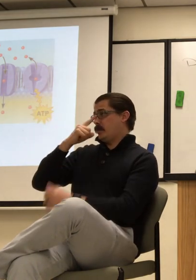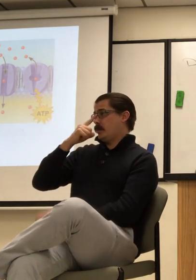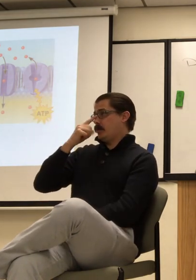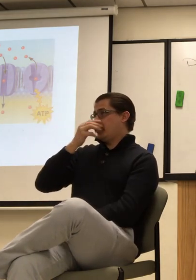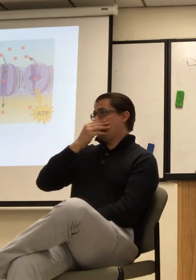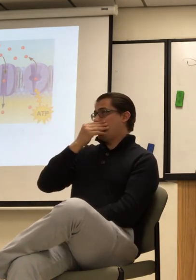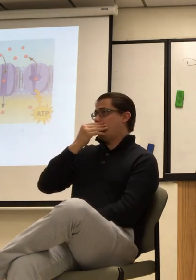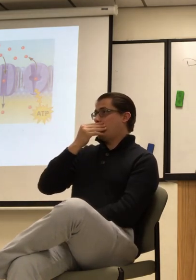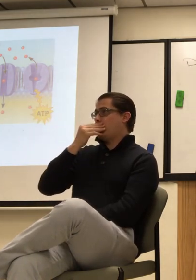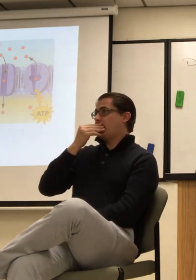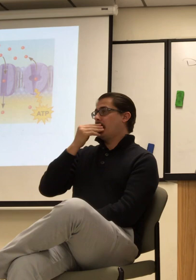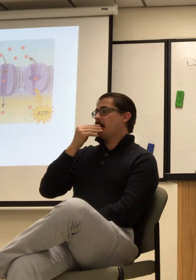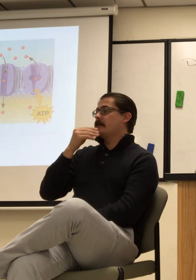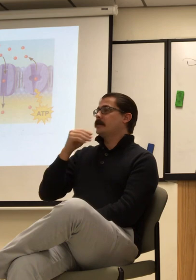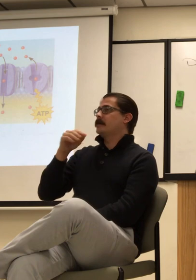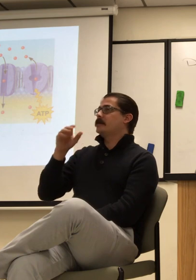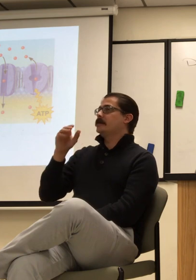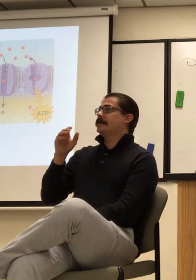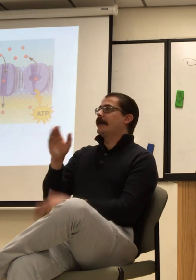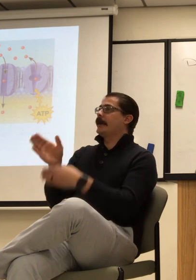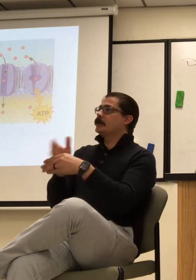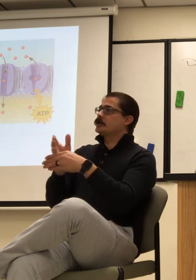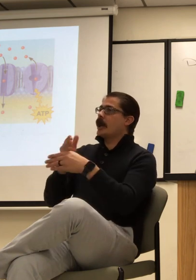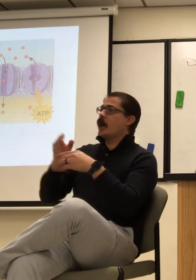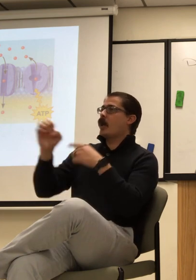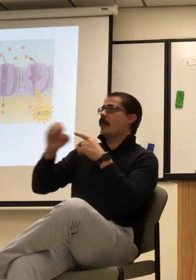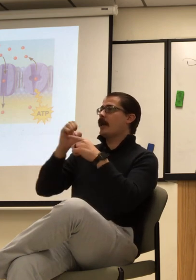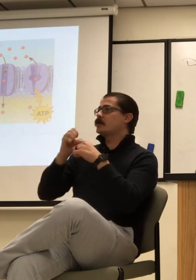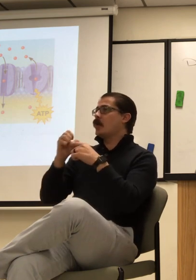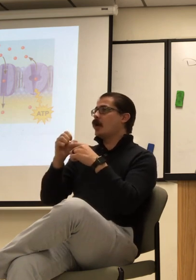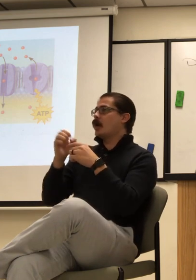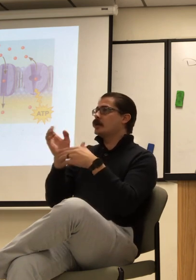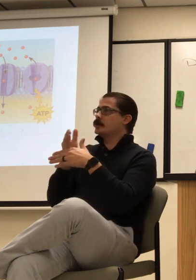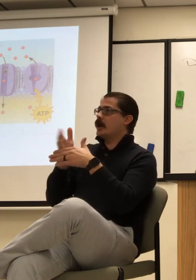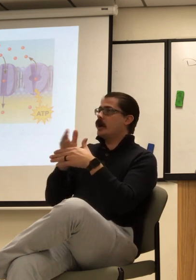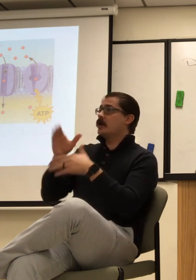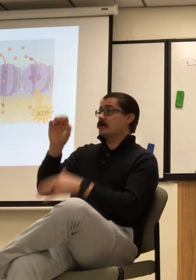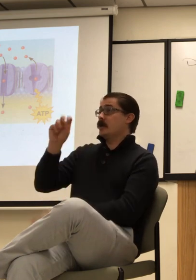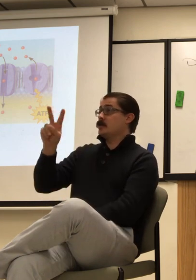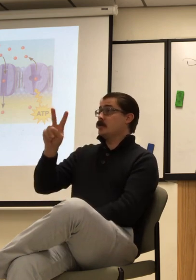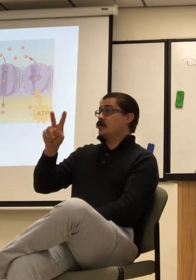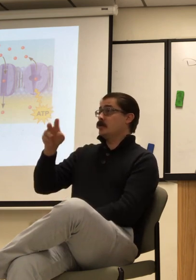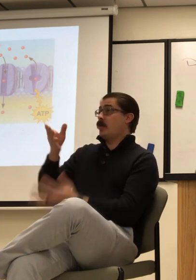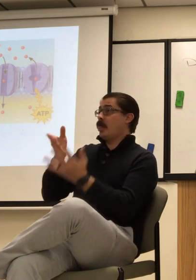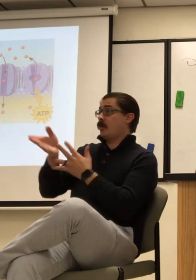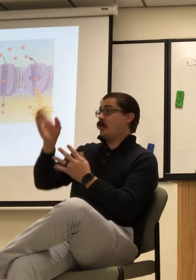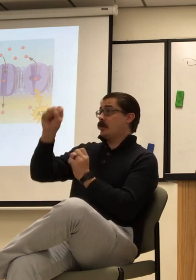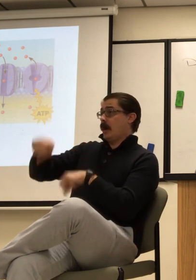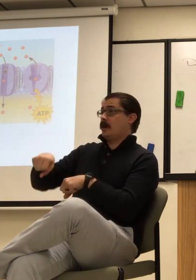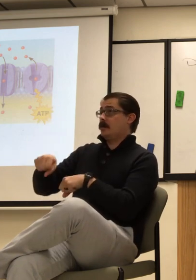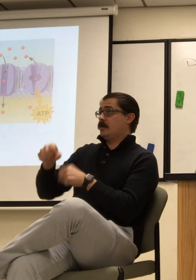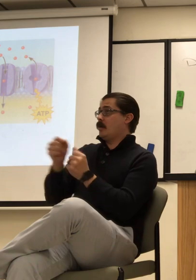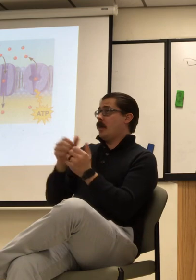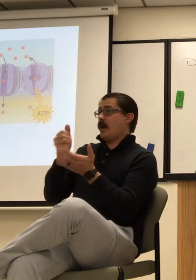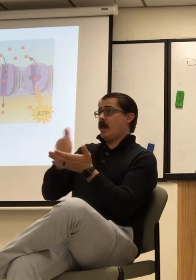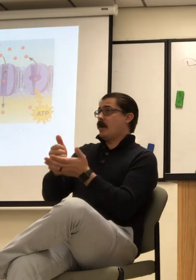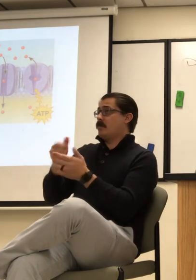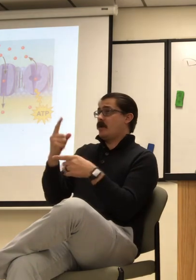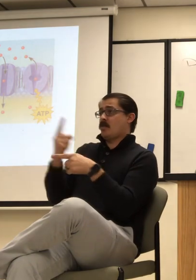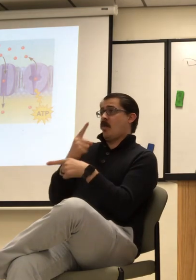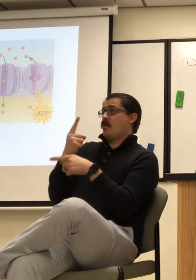the equal sharing of electrons. It's pretty much a nonpolar. CO2 could pass through without any help just by